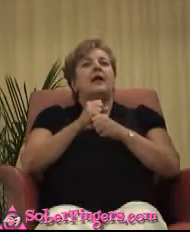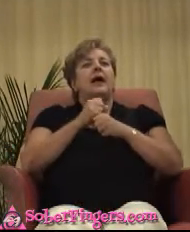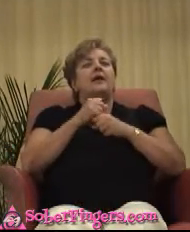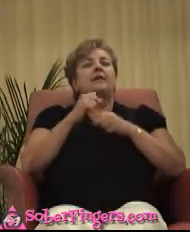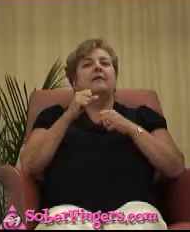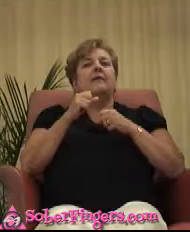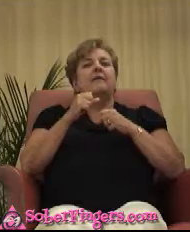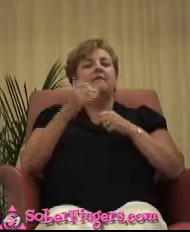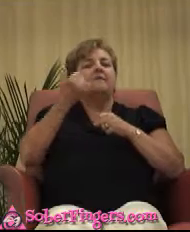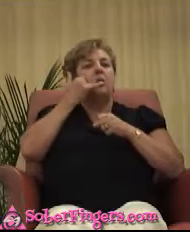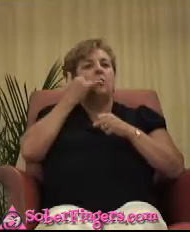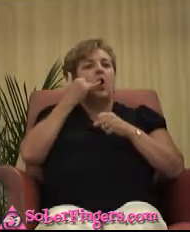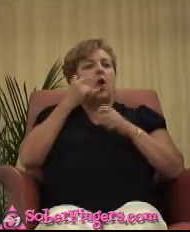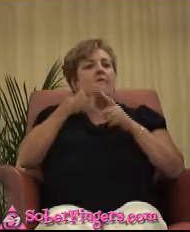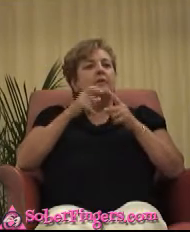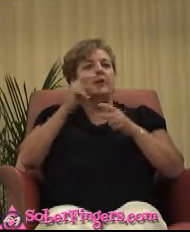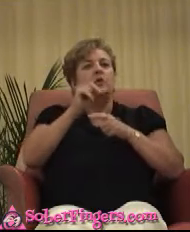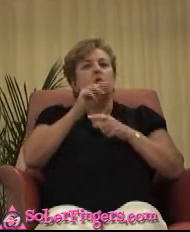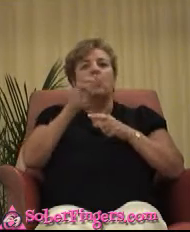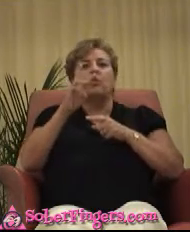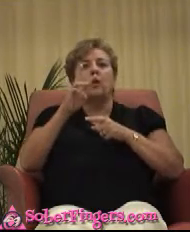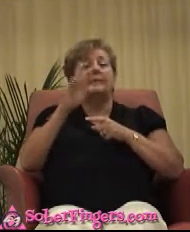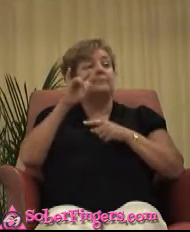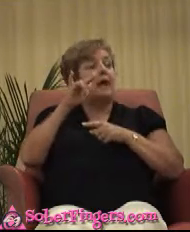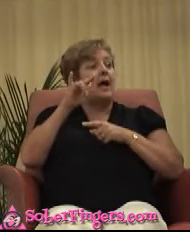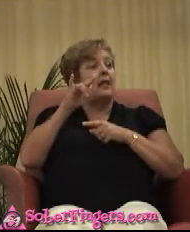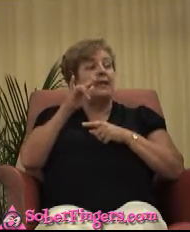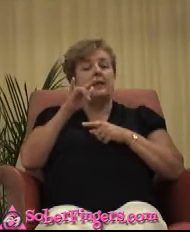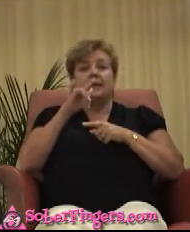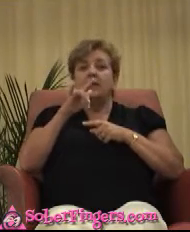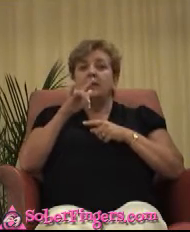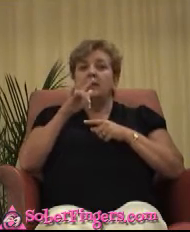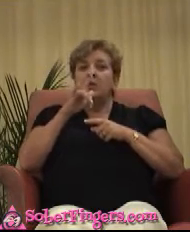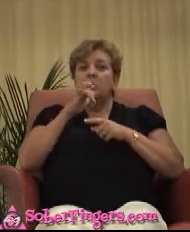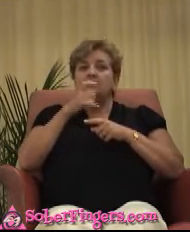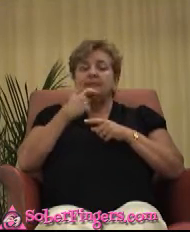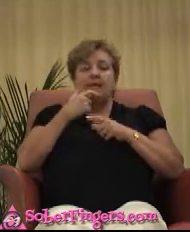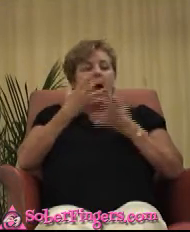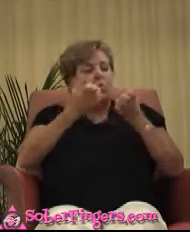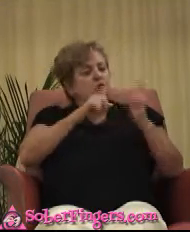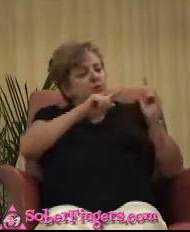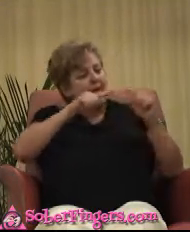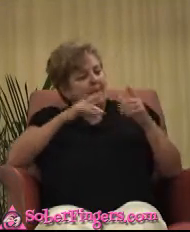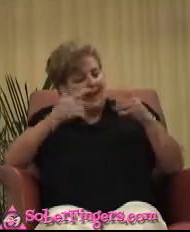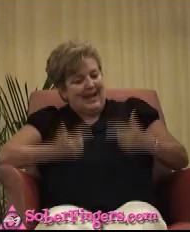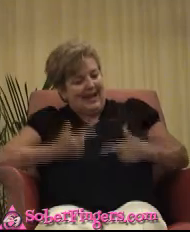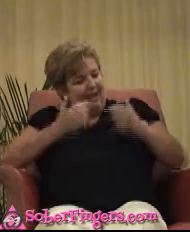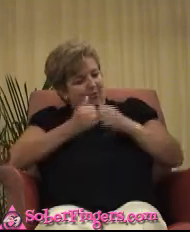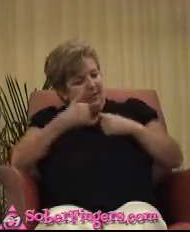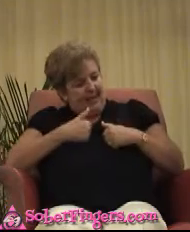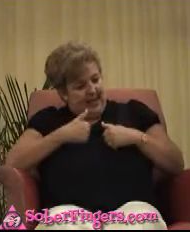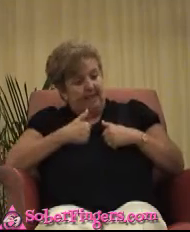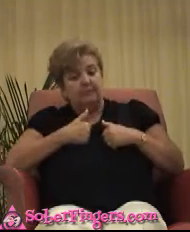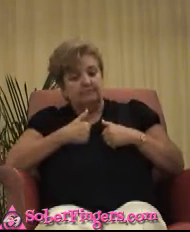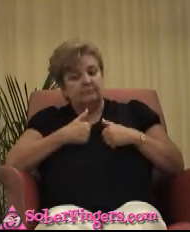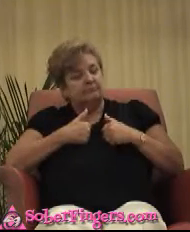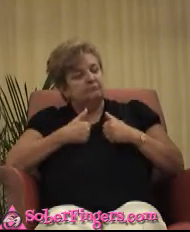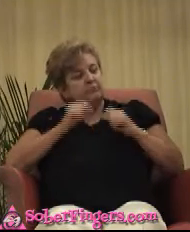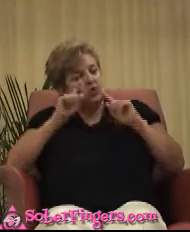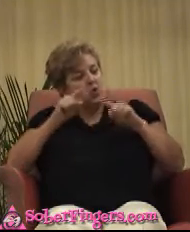up here and live with me and my family, go through the flight school free. I was under 13 conditions of probation, so I had to check in with the Minnesota Department